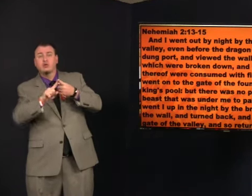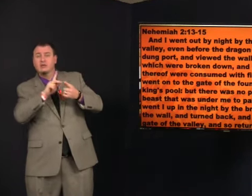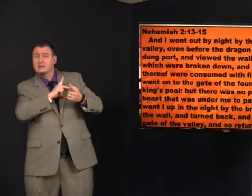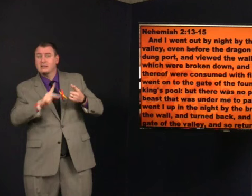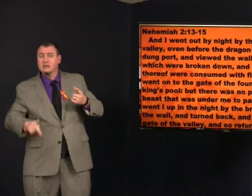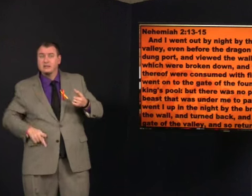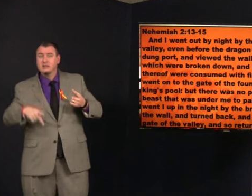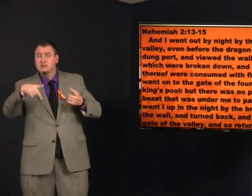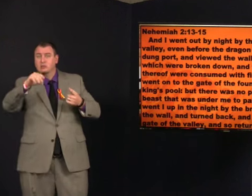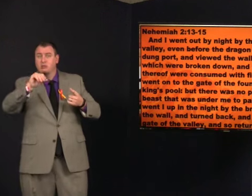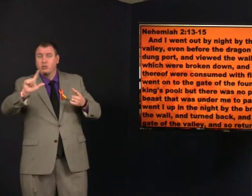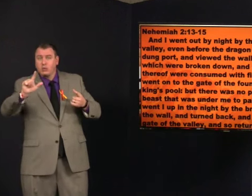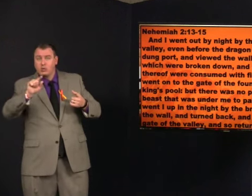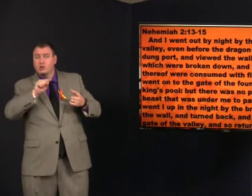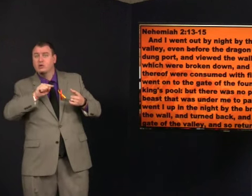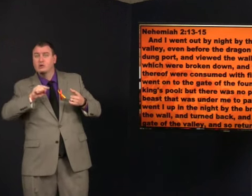and to the king's pool.